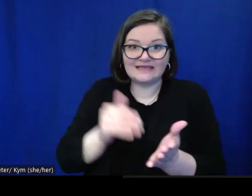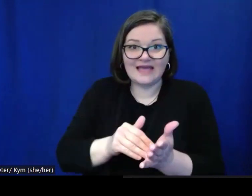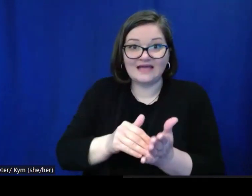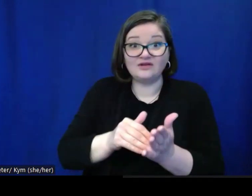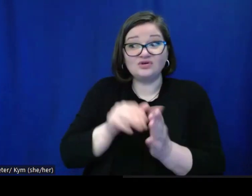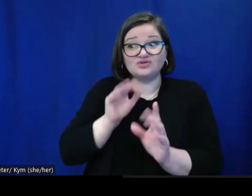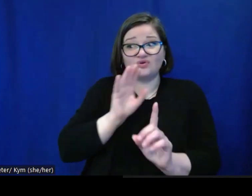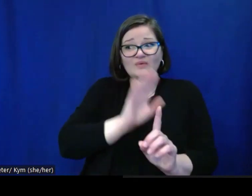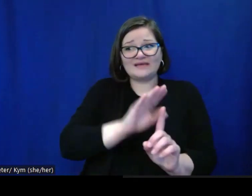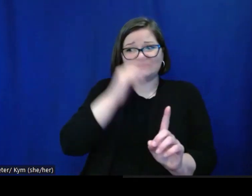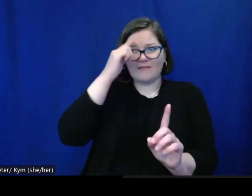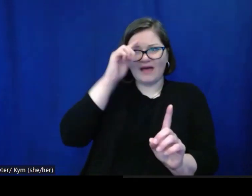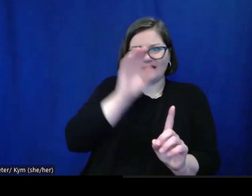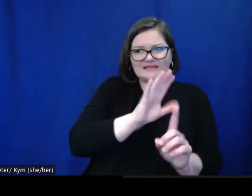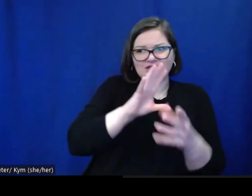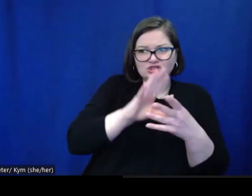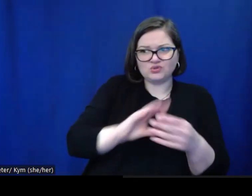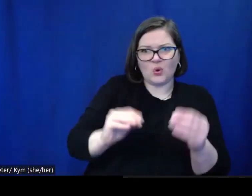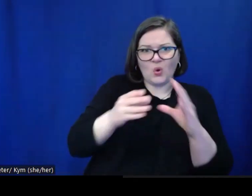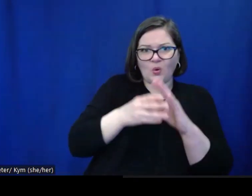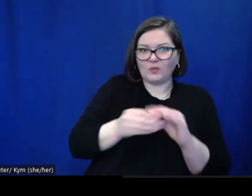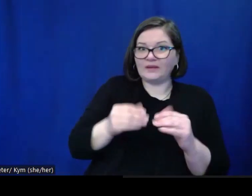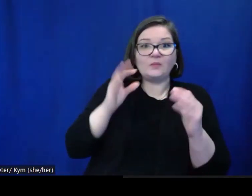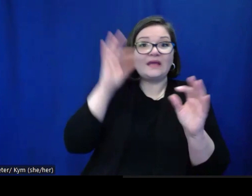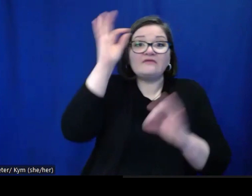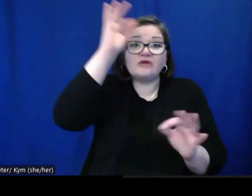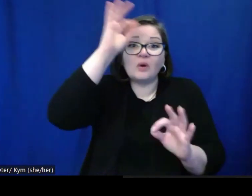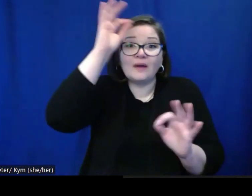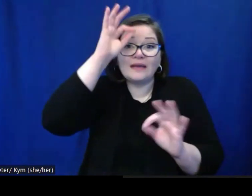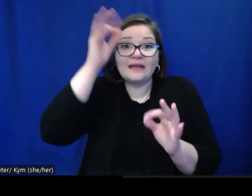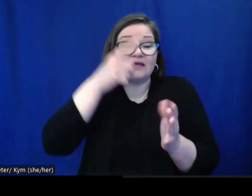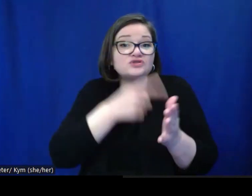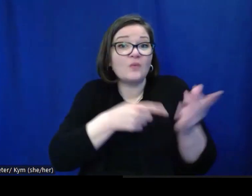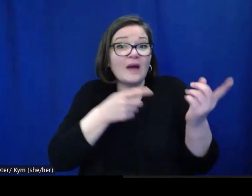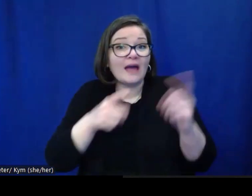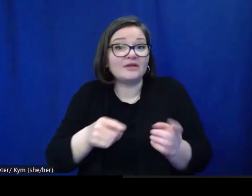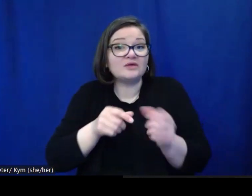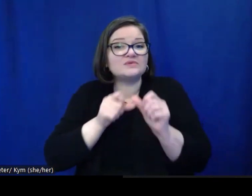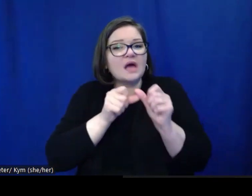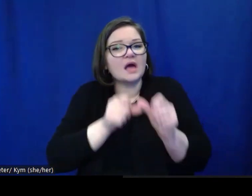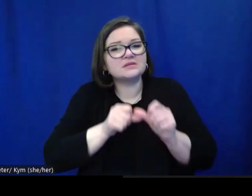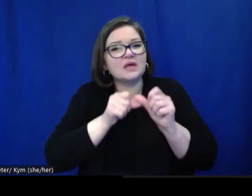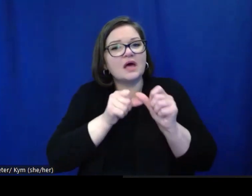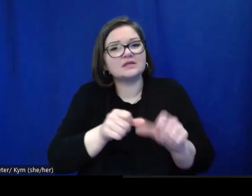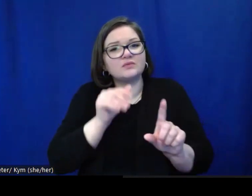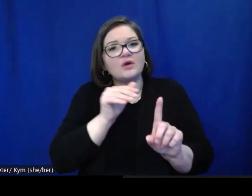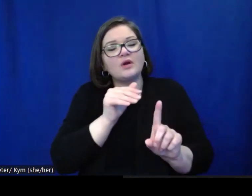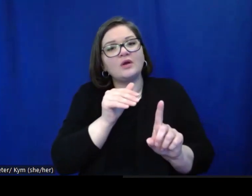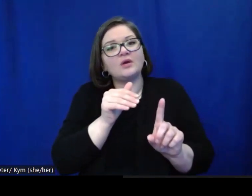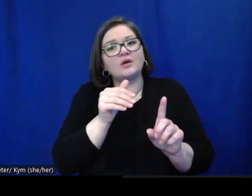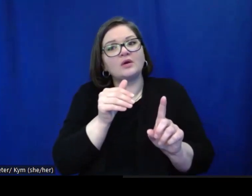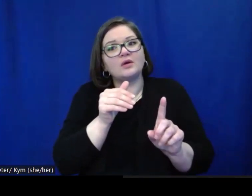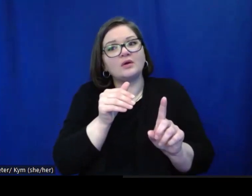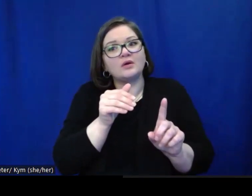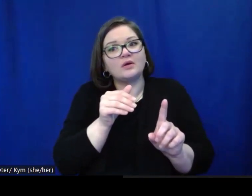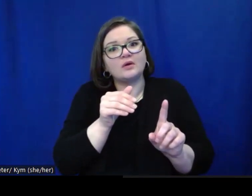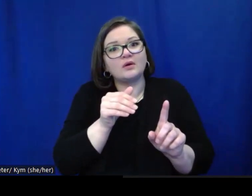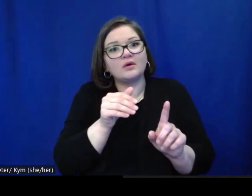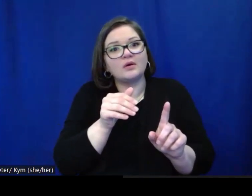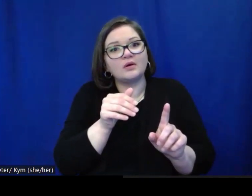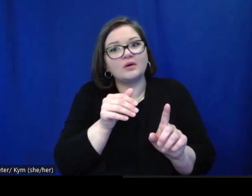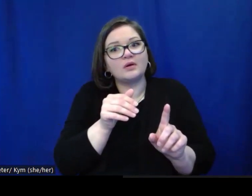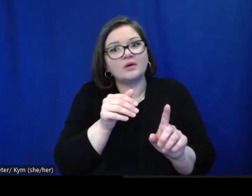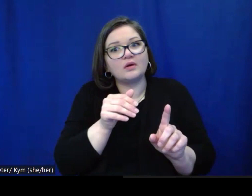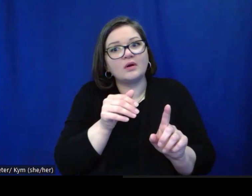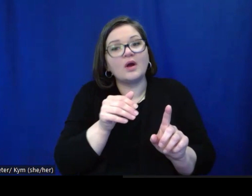head. And constantly he was reminded, as the caregivers would say, call the popo. And